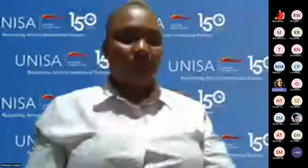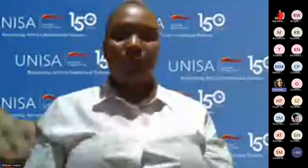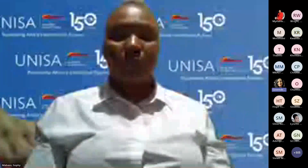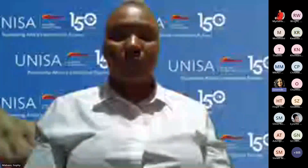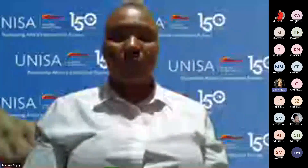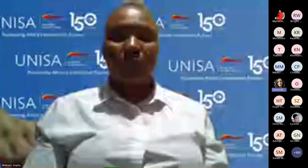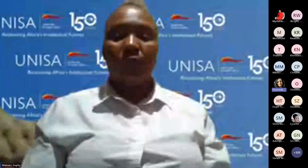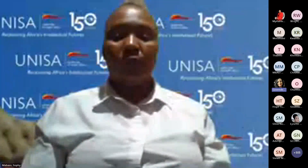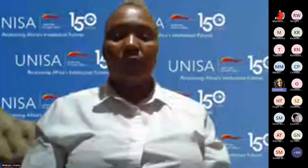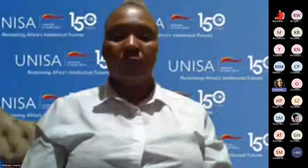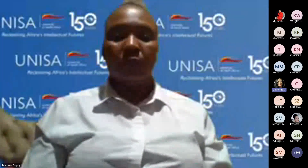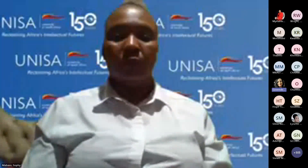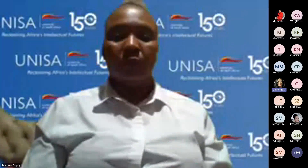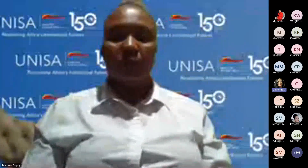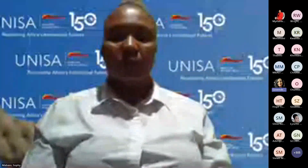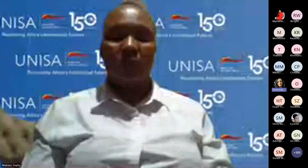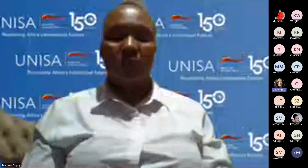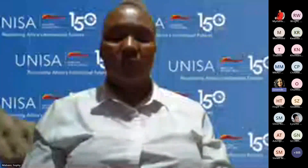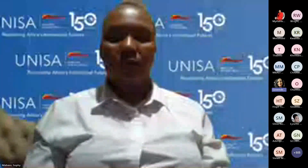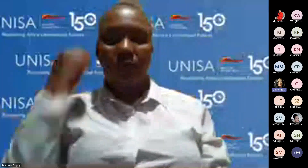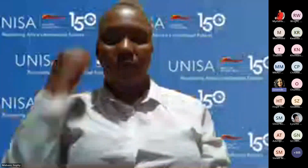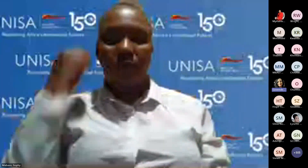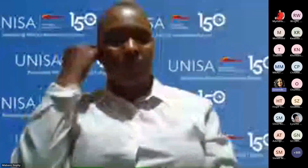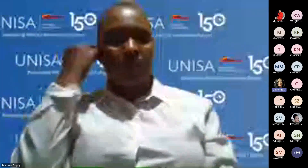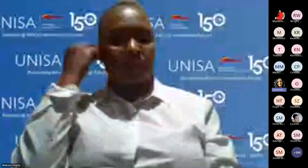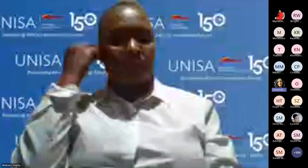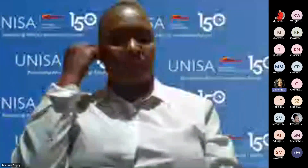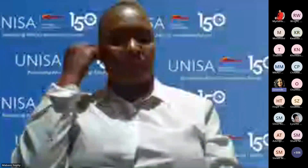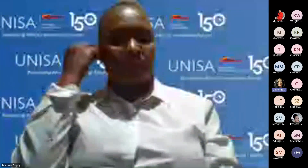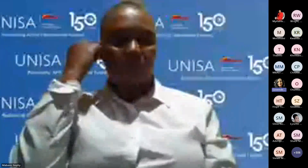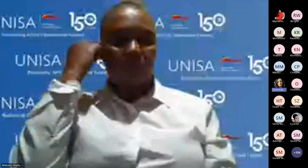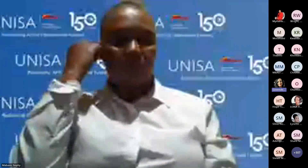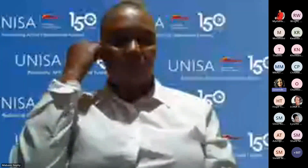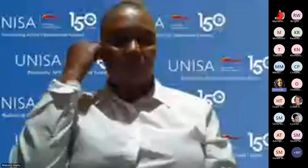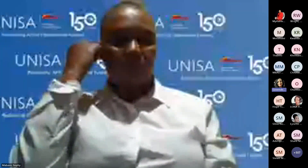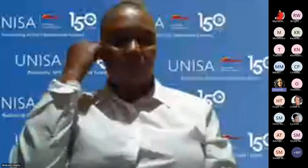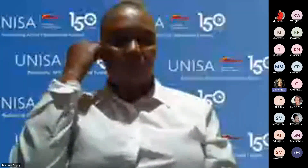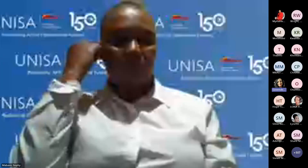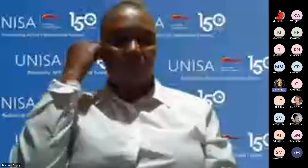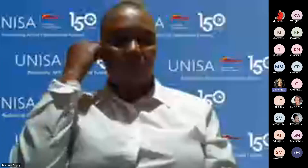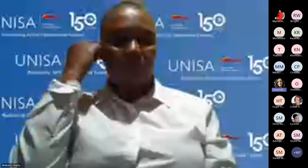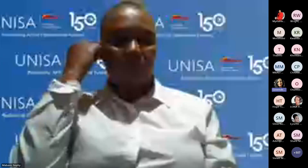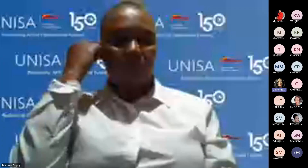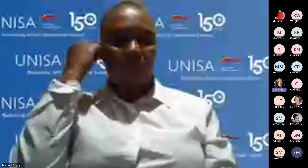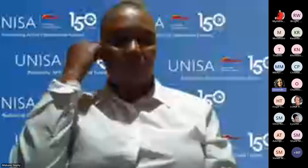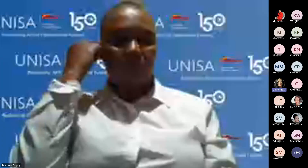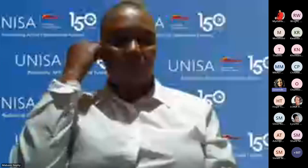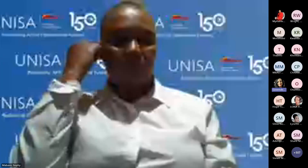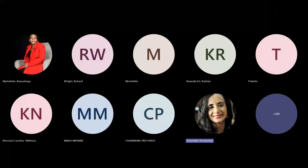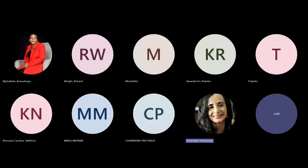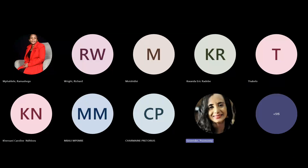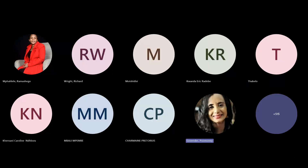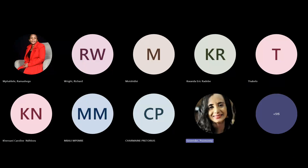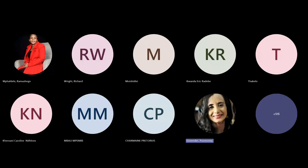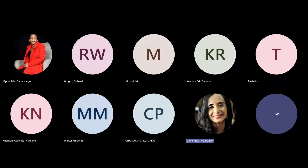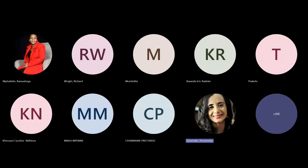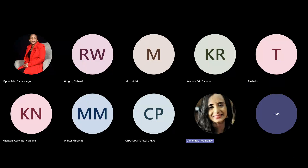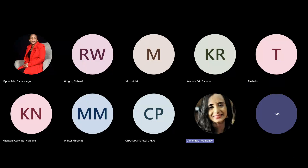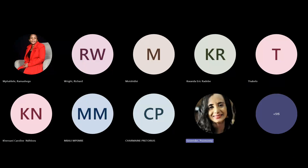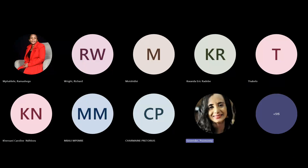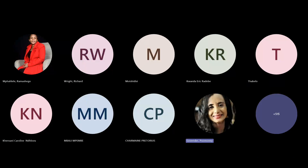Colleagues, I just want to add that take-home exams, most of the take-home exams, the questions in your take-home exams, or even in